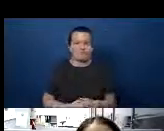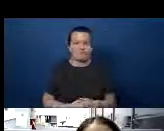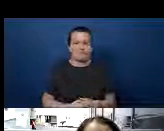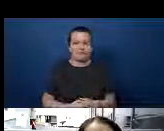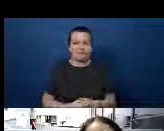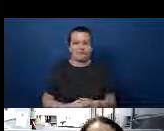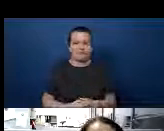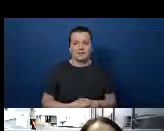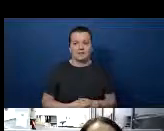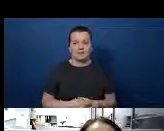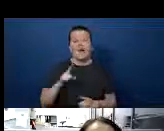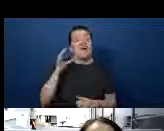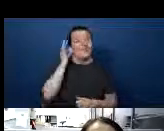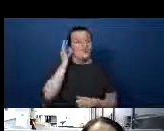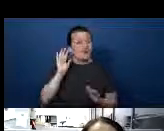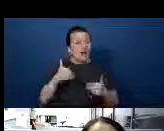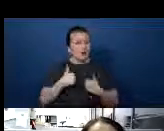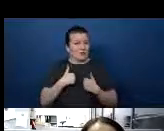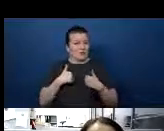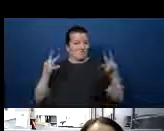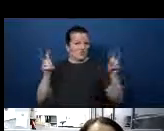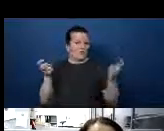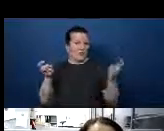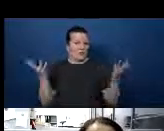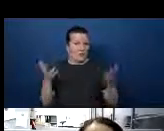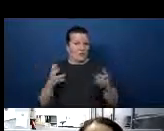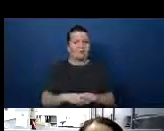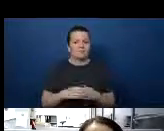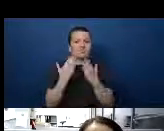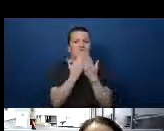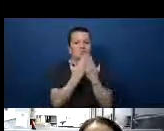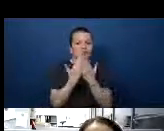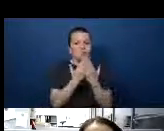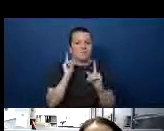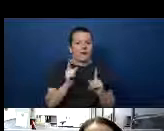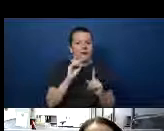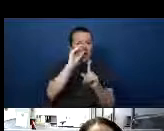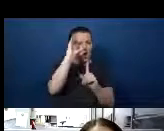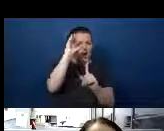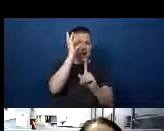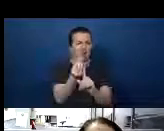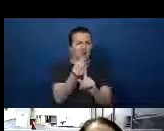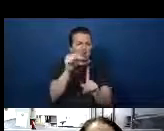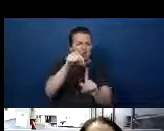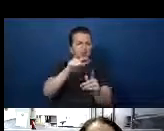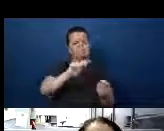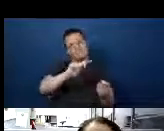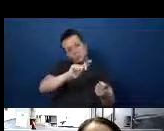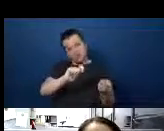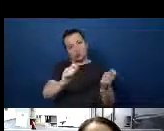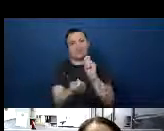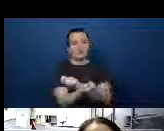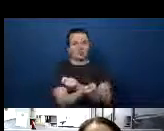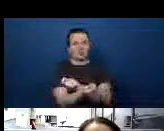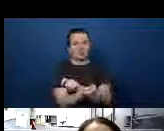woman with autism. I think the school should have a cultural change that not everyone is supposed to be